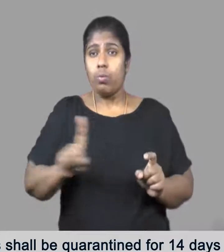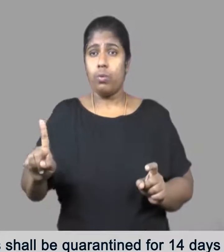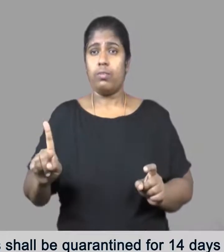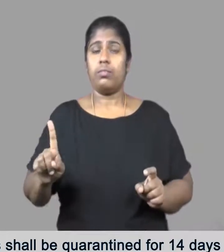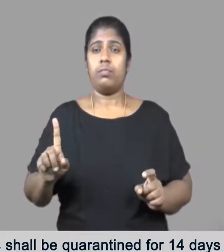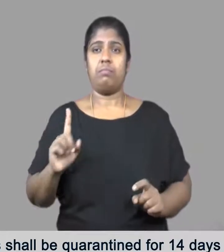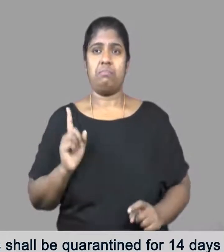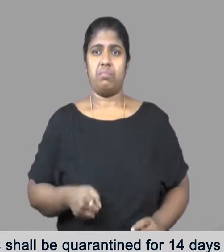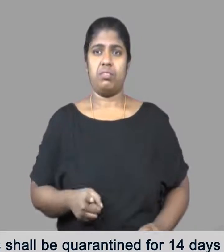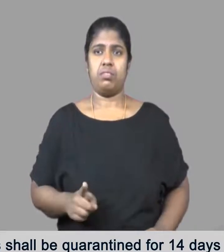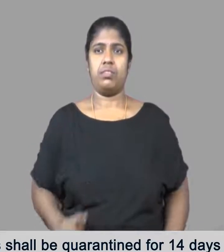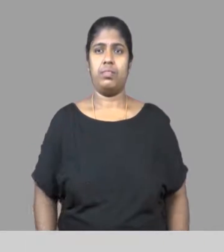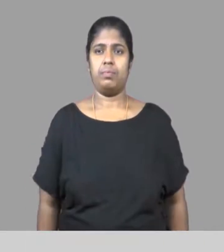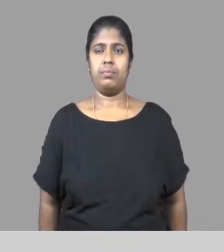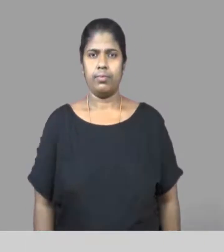days.